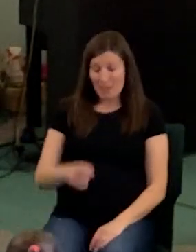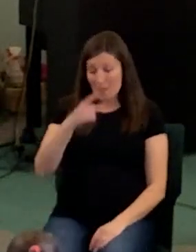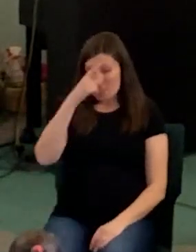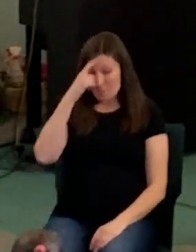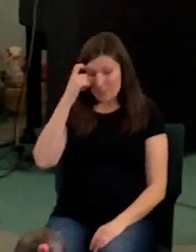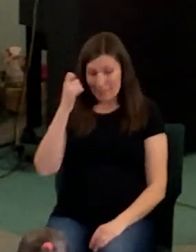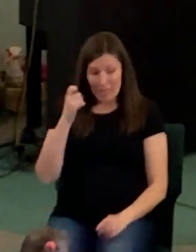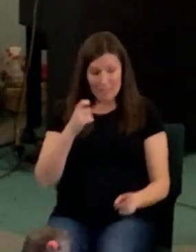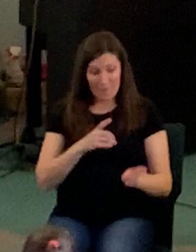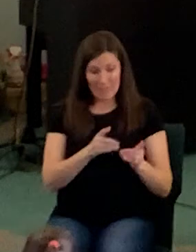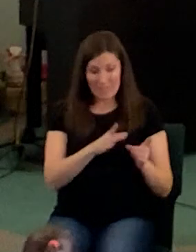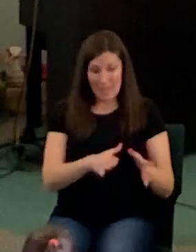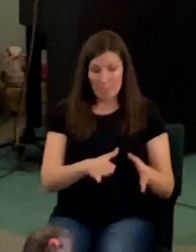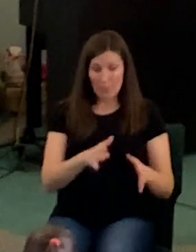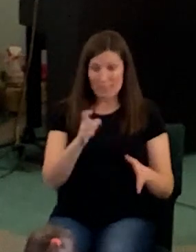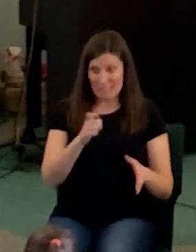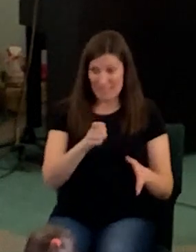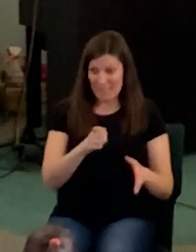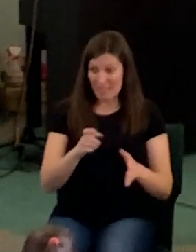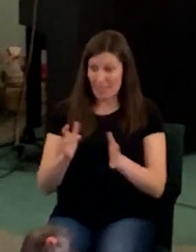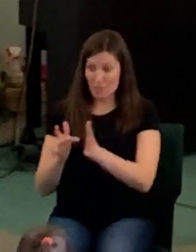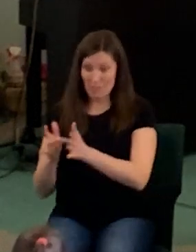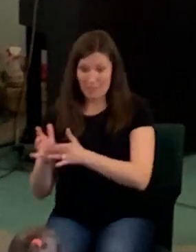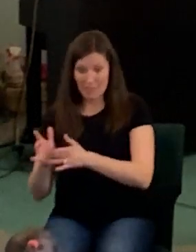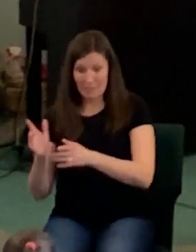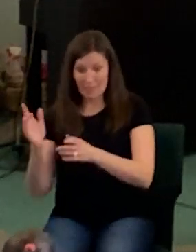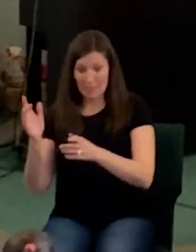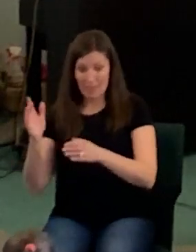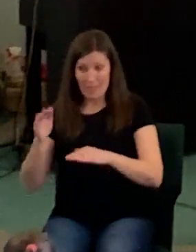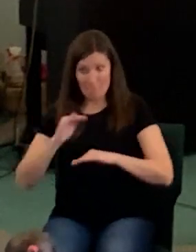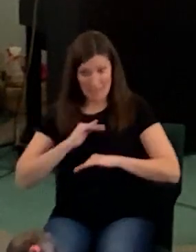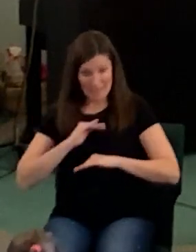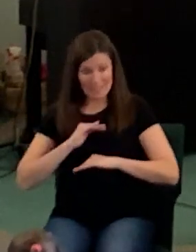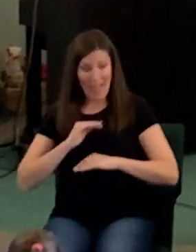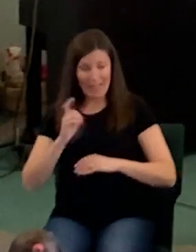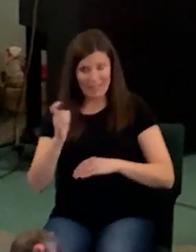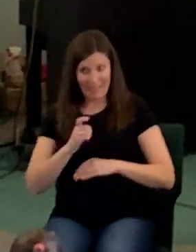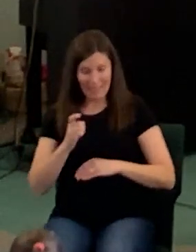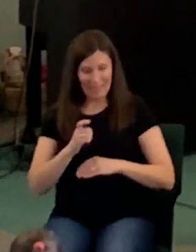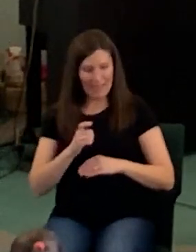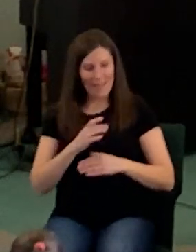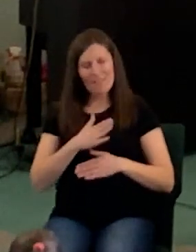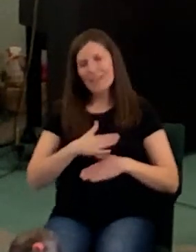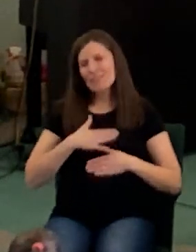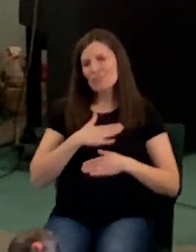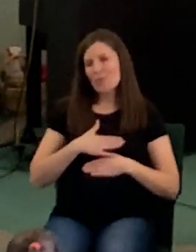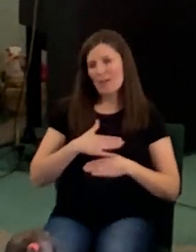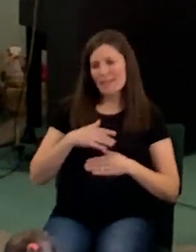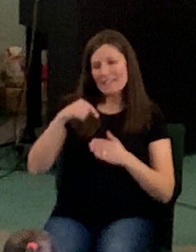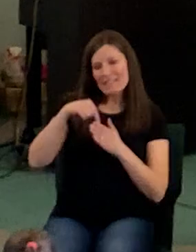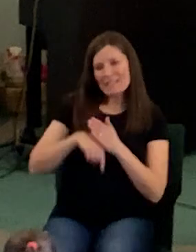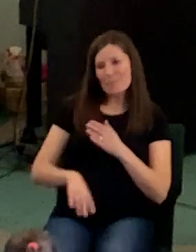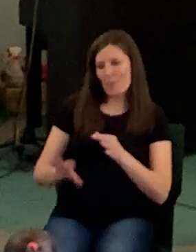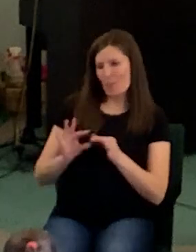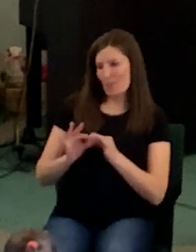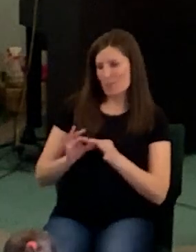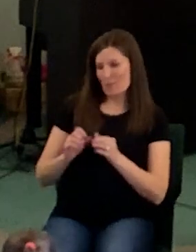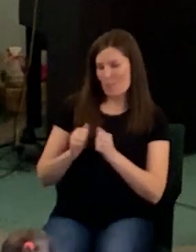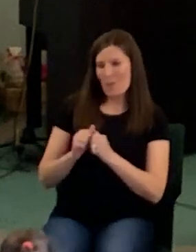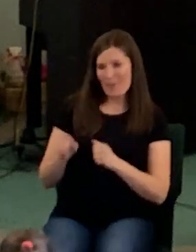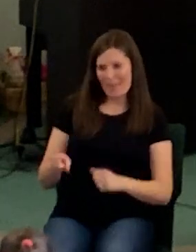Because of their need and Jesus meeting that need, they enjoy a deeper fellowship with him, a deeper relationship with